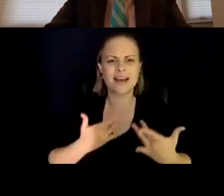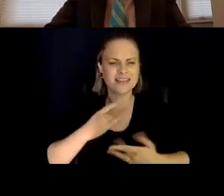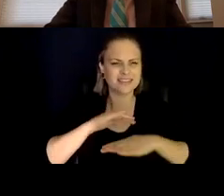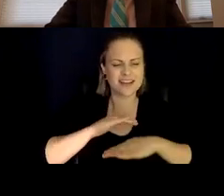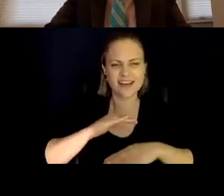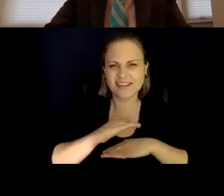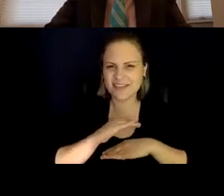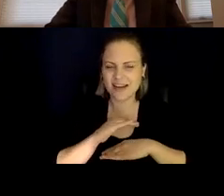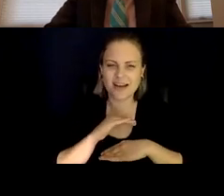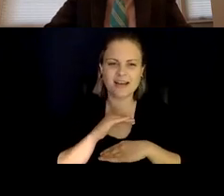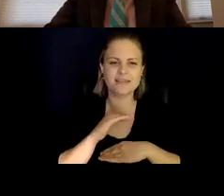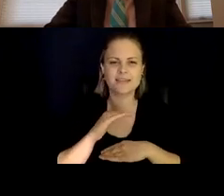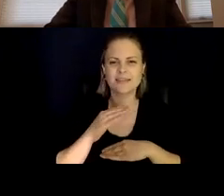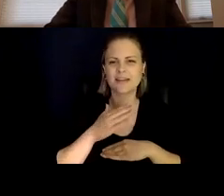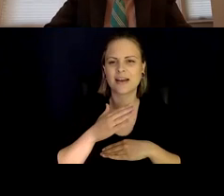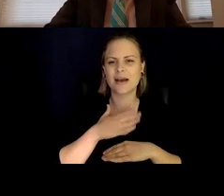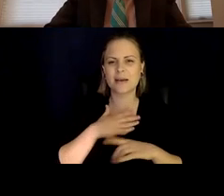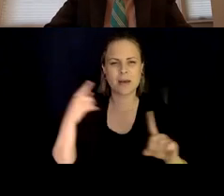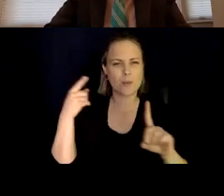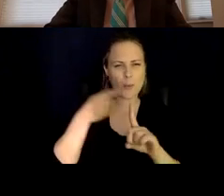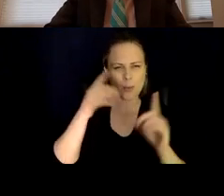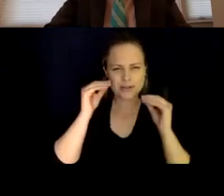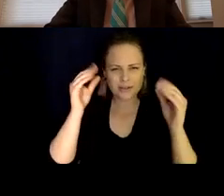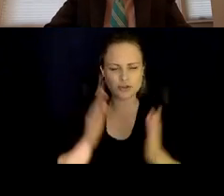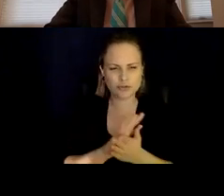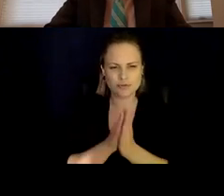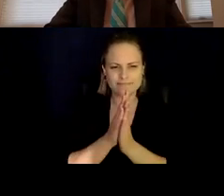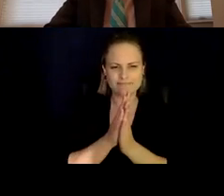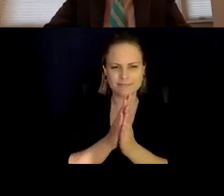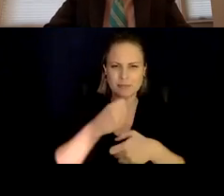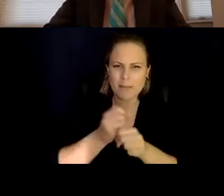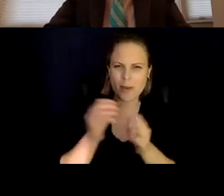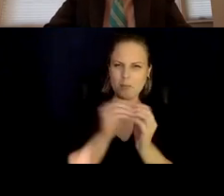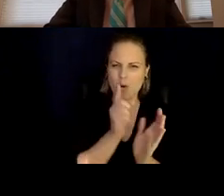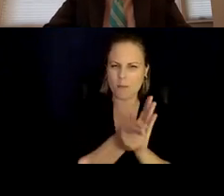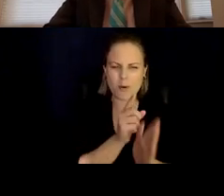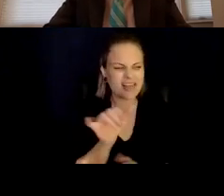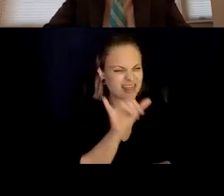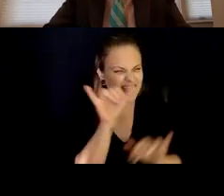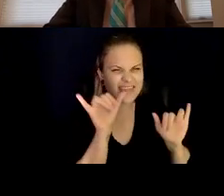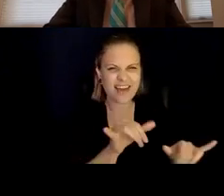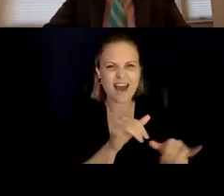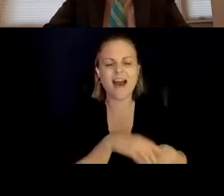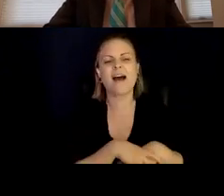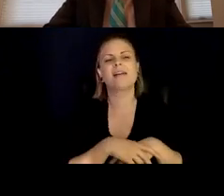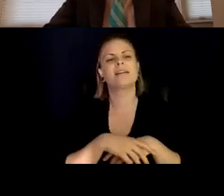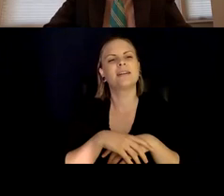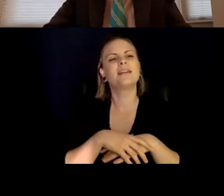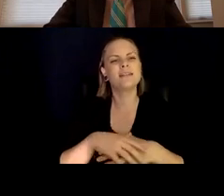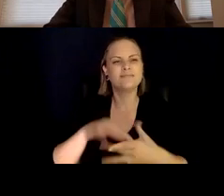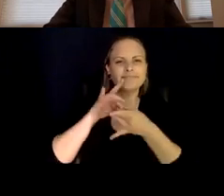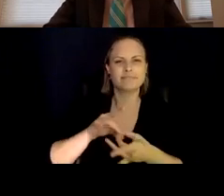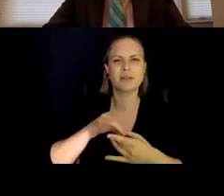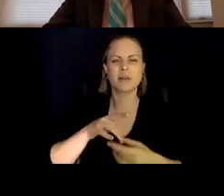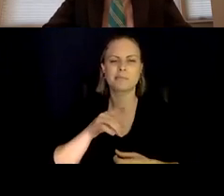satisfaction. My aim as a teacher to create more moments like the one I had bound me into a sort of personal pledge to